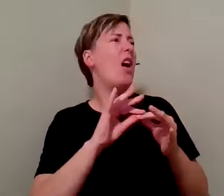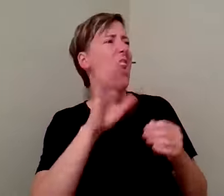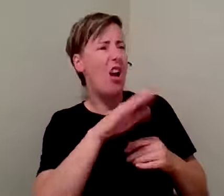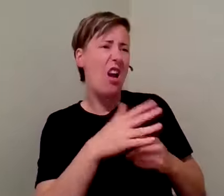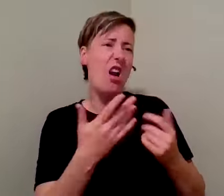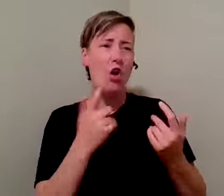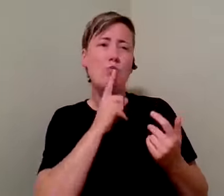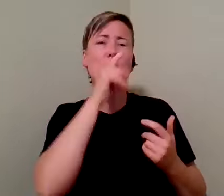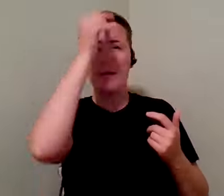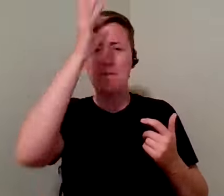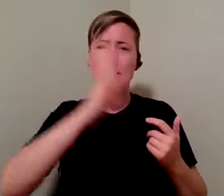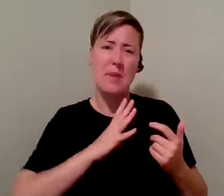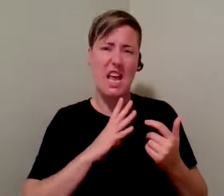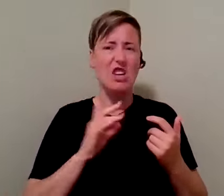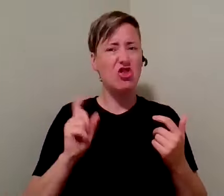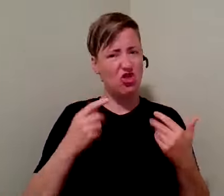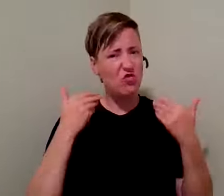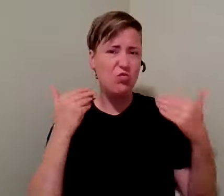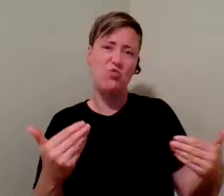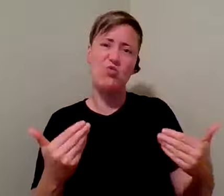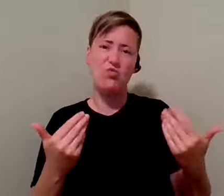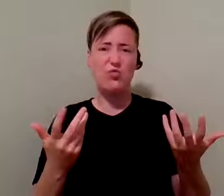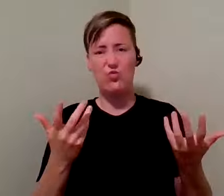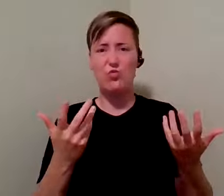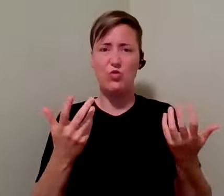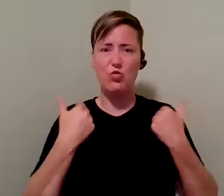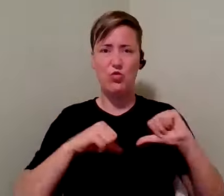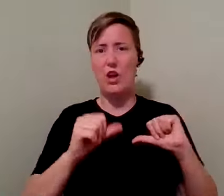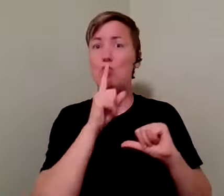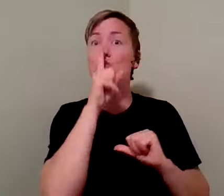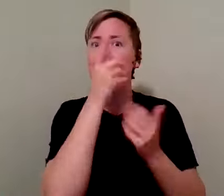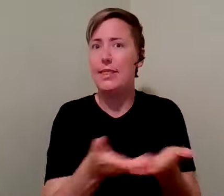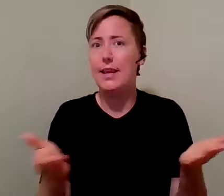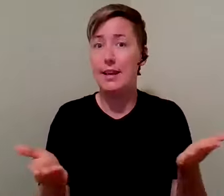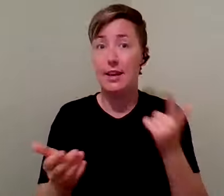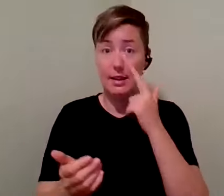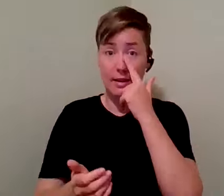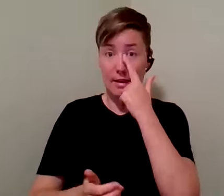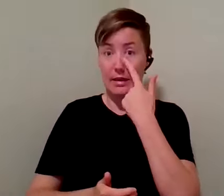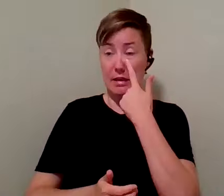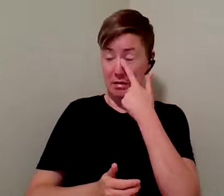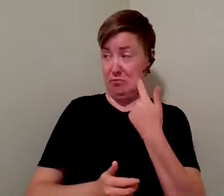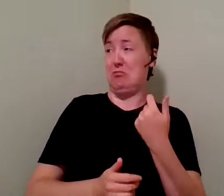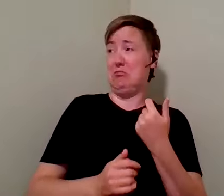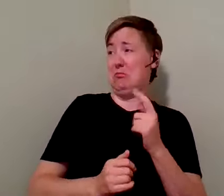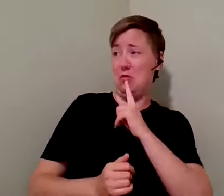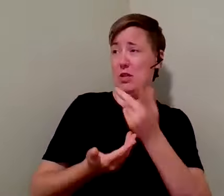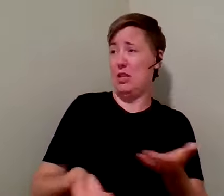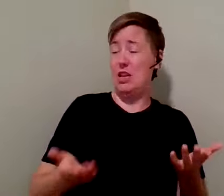real thing. Now, mind you, for 16 years, I'd been subjected to my grandmother's homemade wine, which was probably 95%